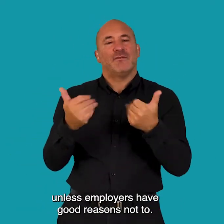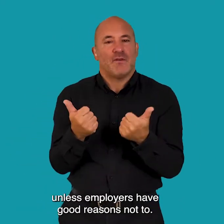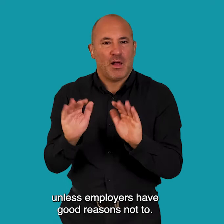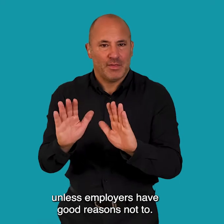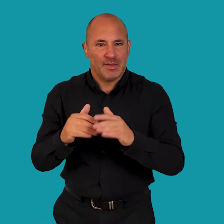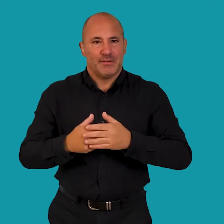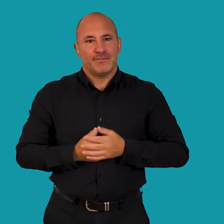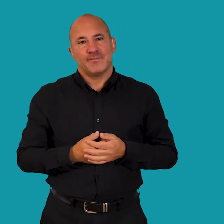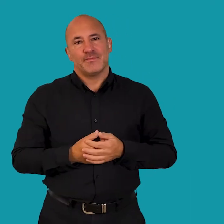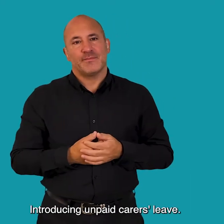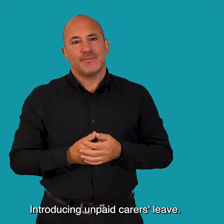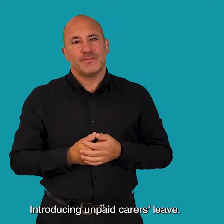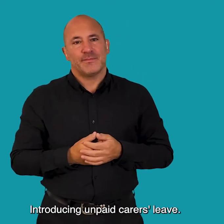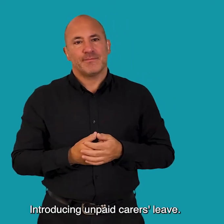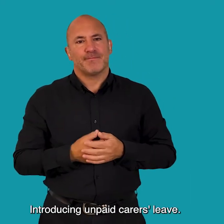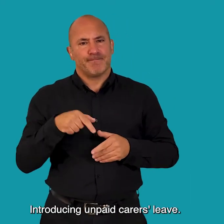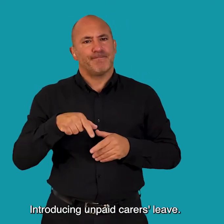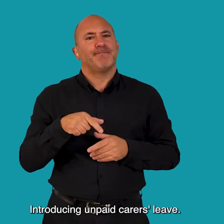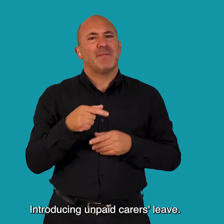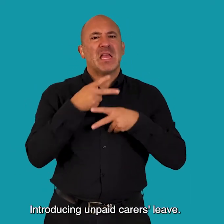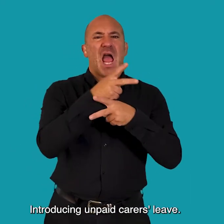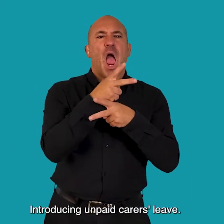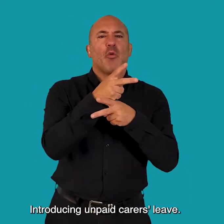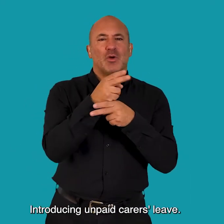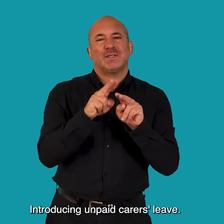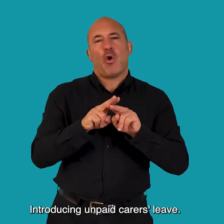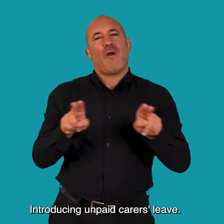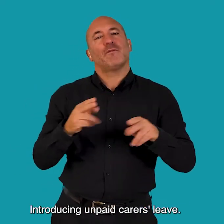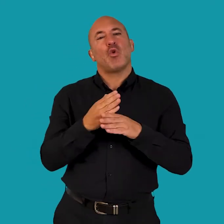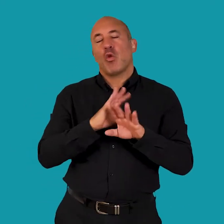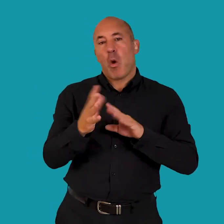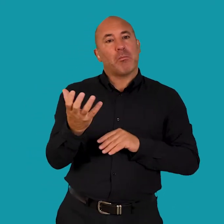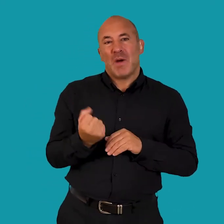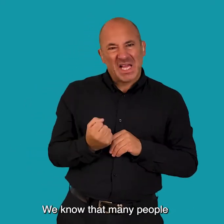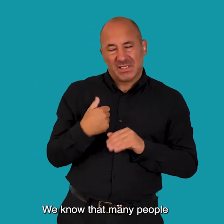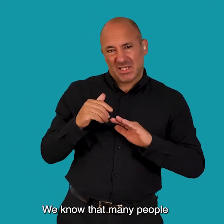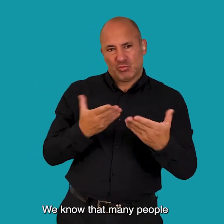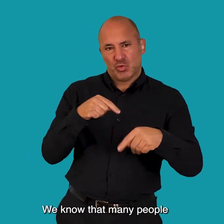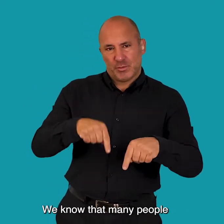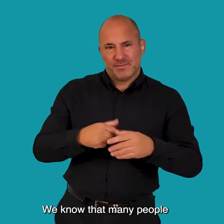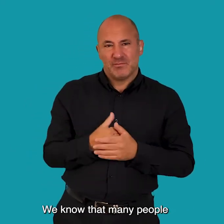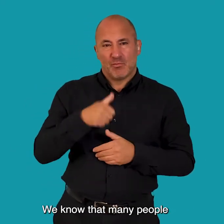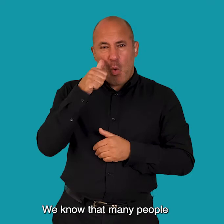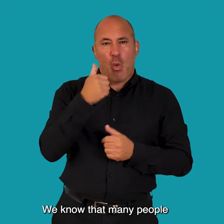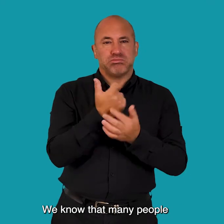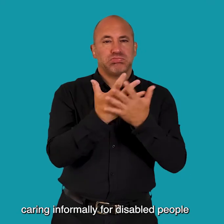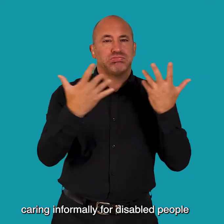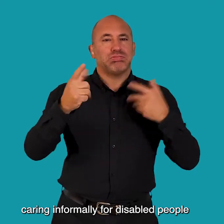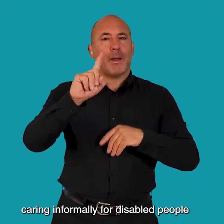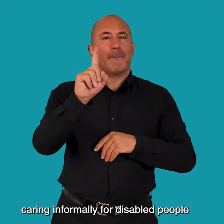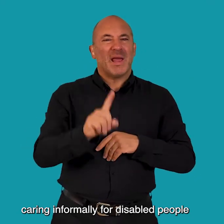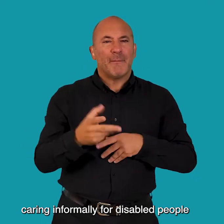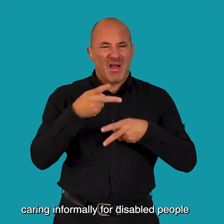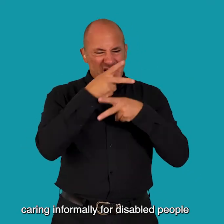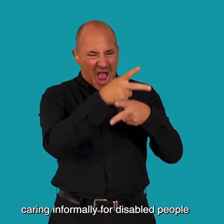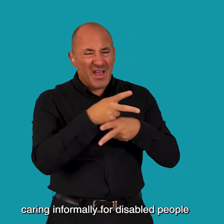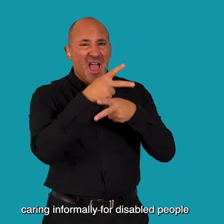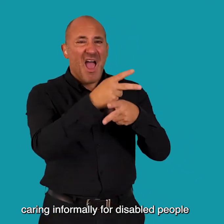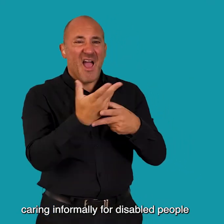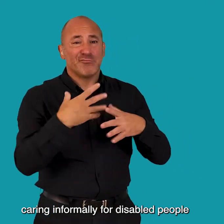to. Introducing unpaid carers leave. We know that many people caring informally for disabled people